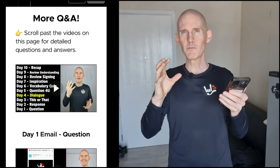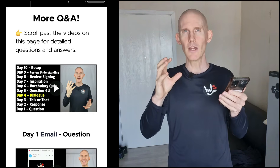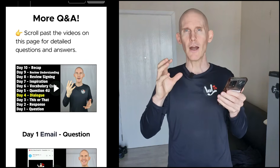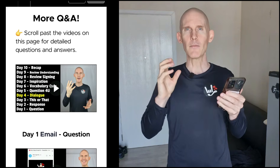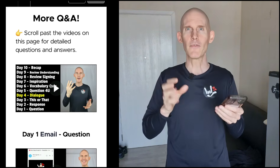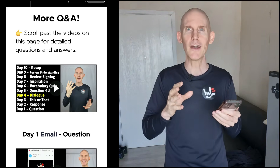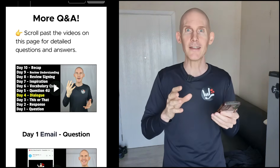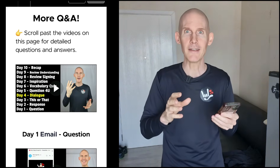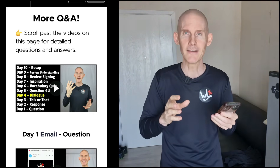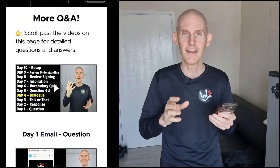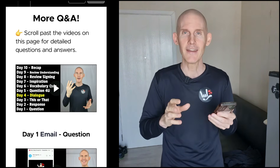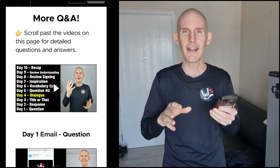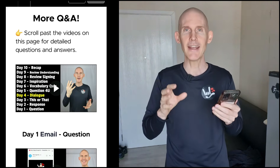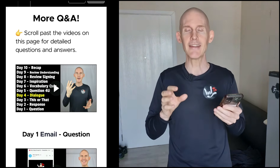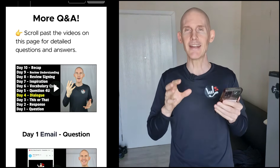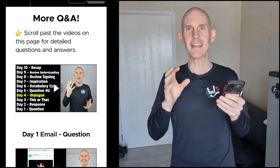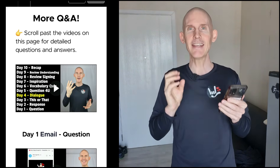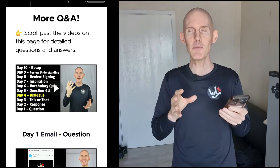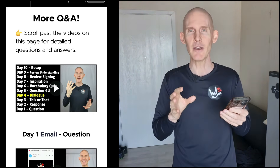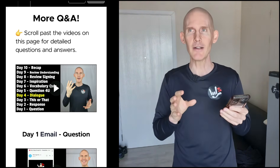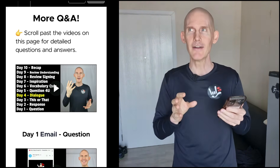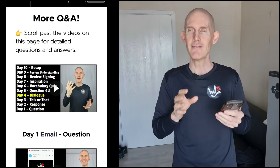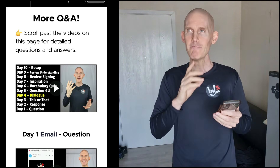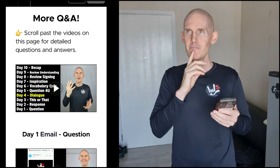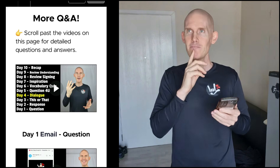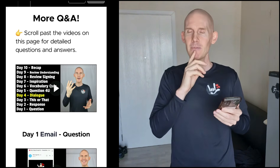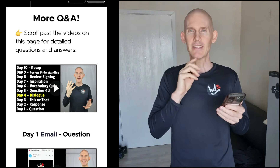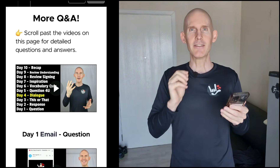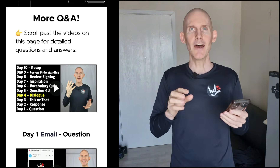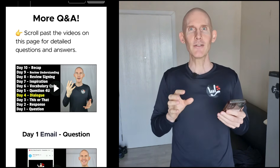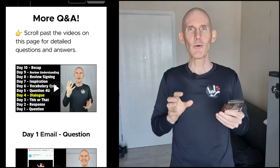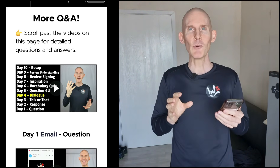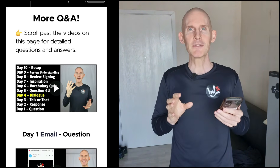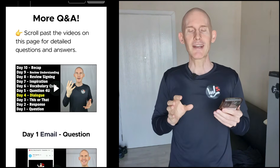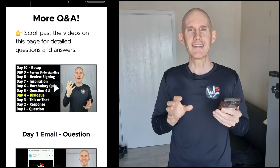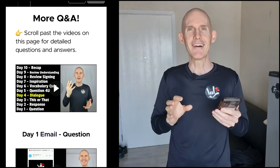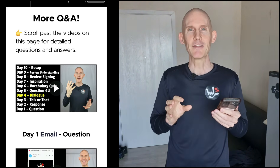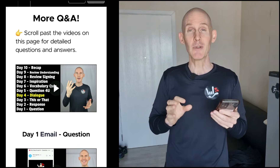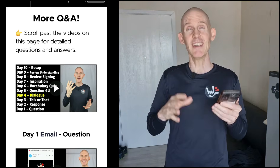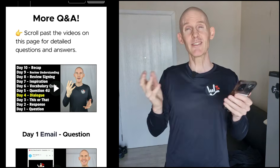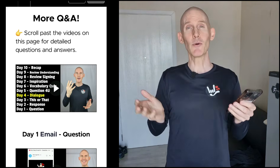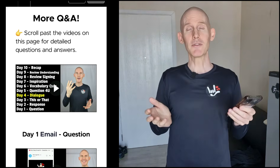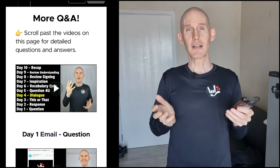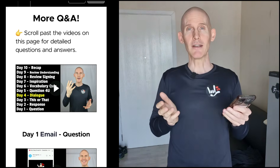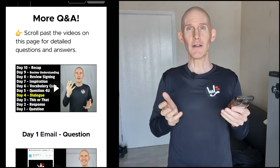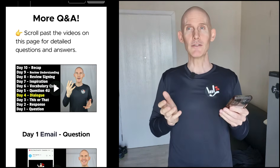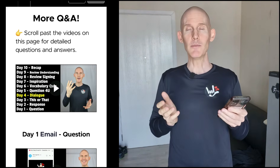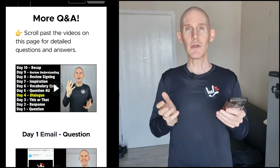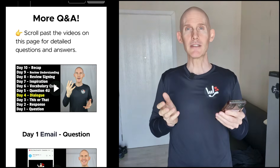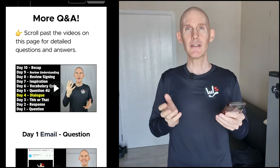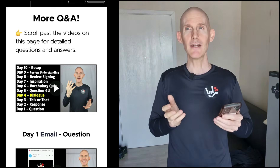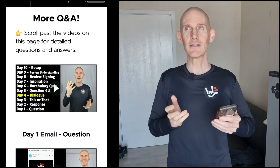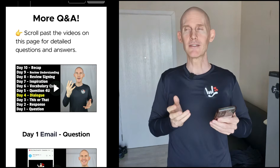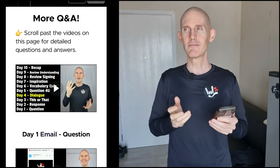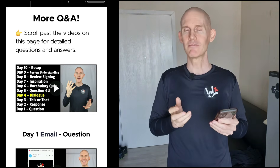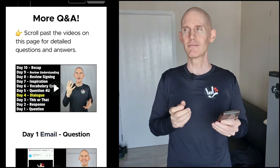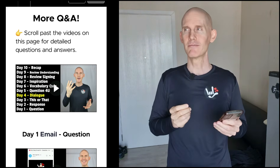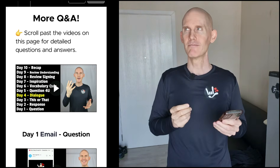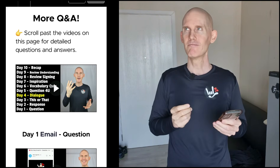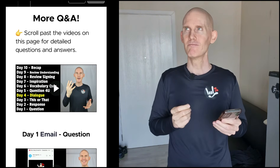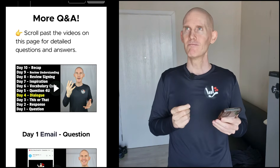idea, I'm finding that email, it's not as old technology. Well, it is old technology, but it's not